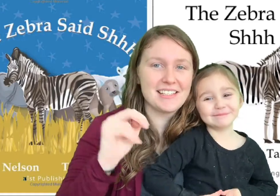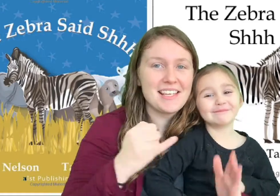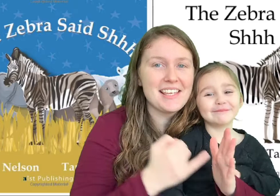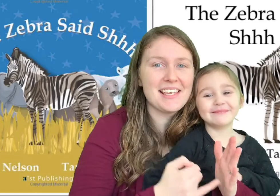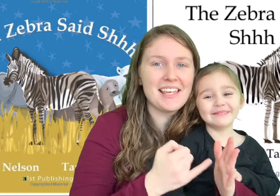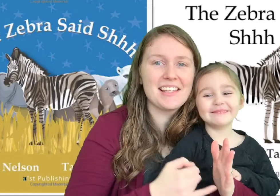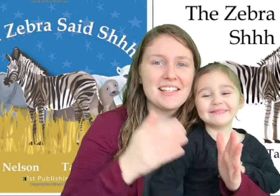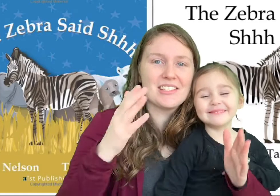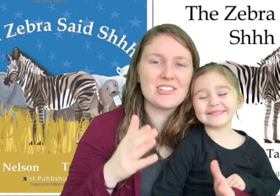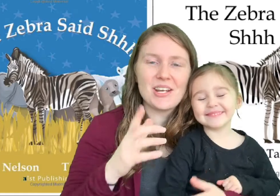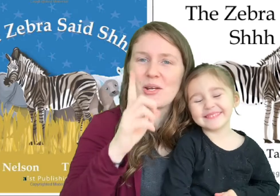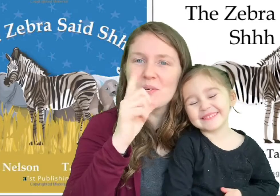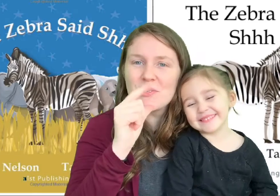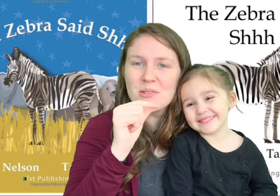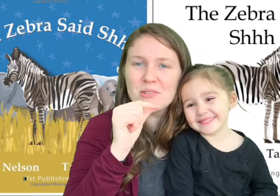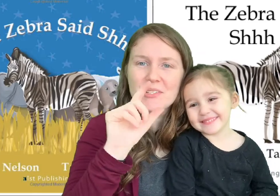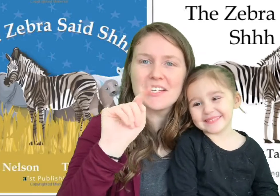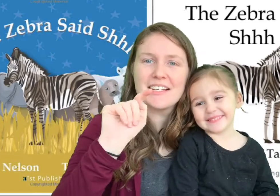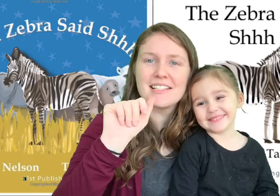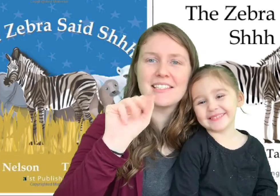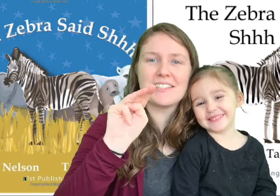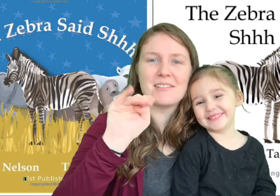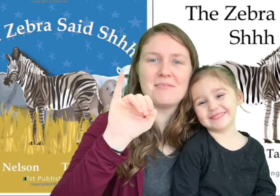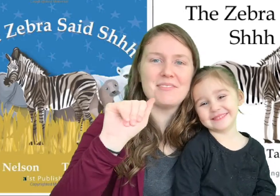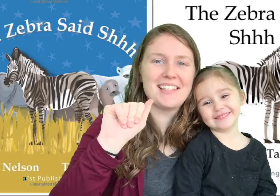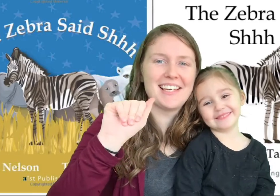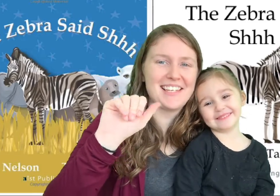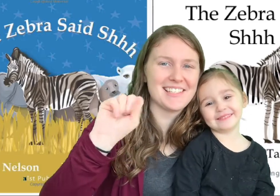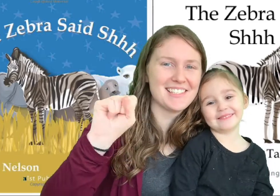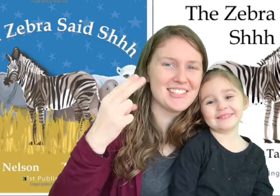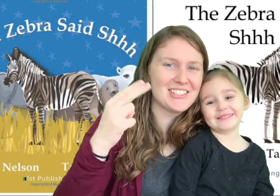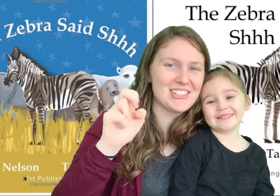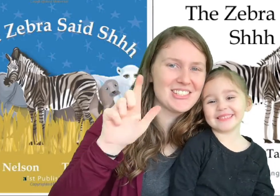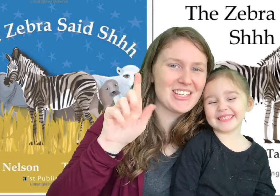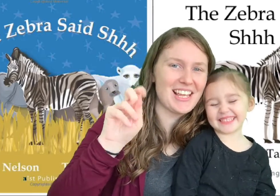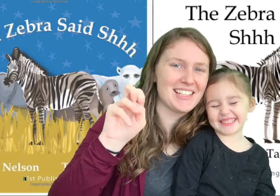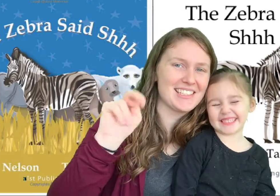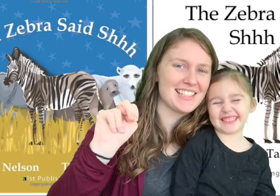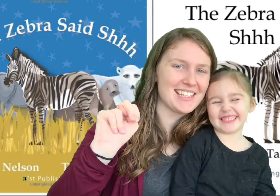illustrated by Tamiya Sheldon.